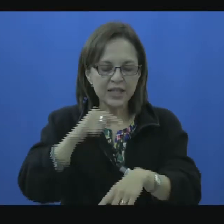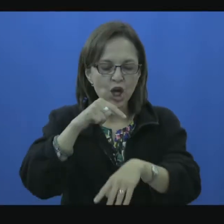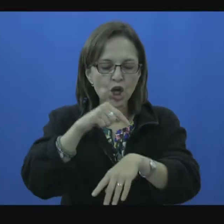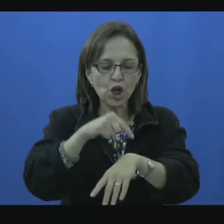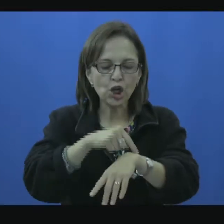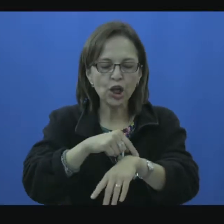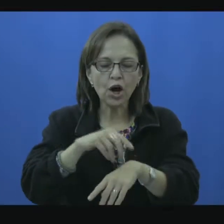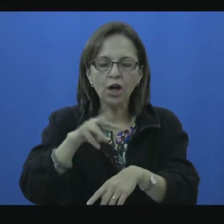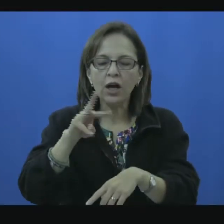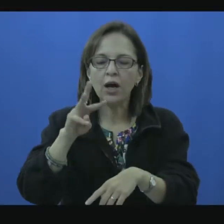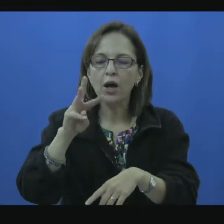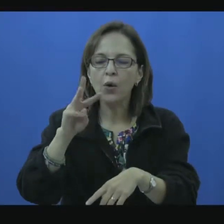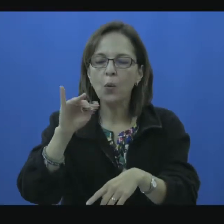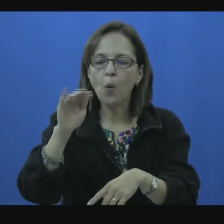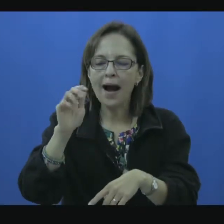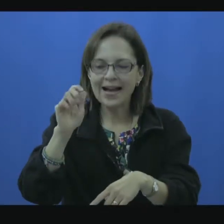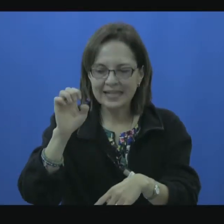is